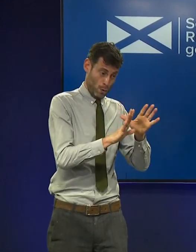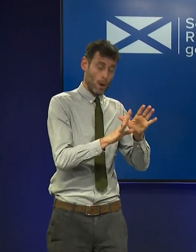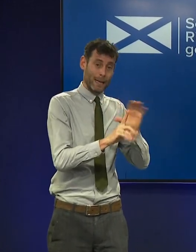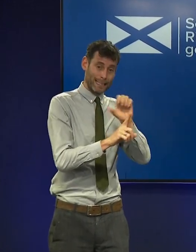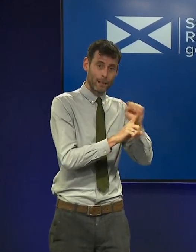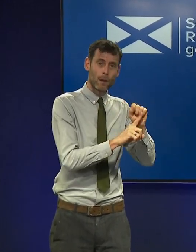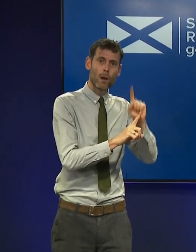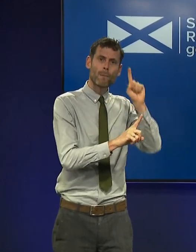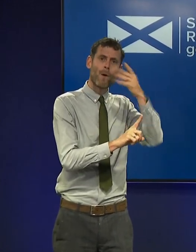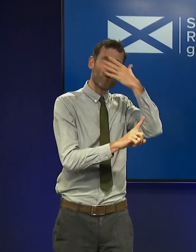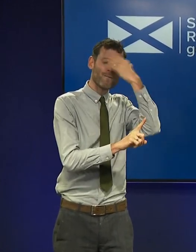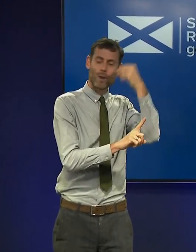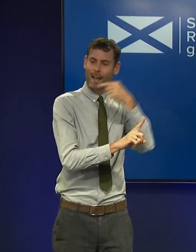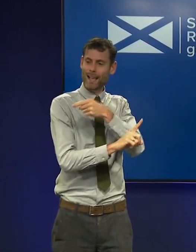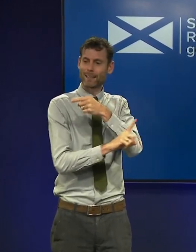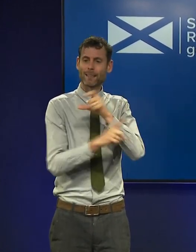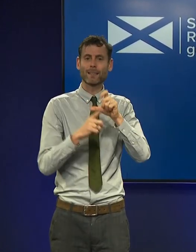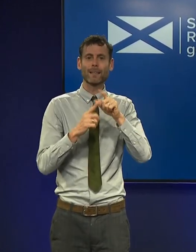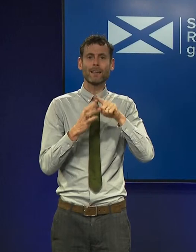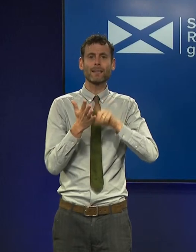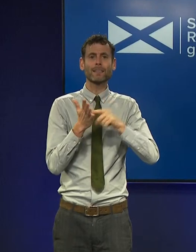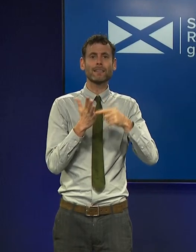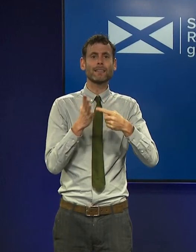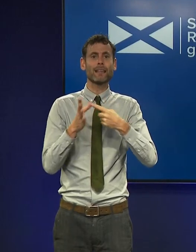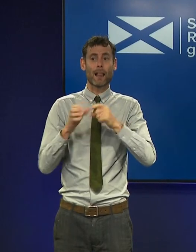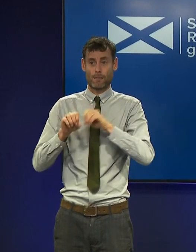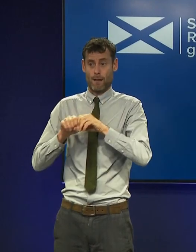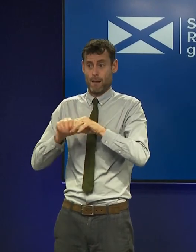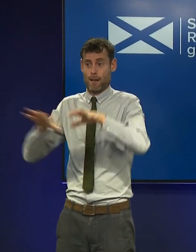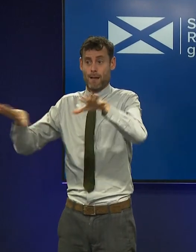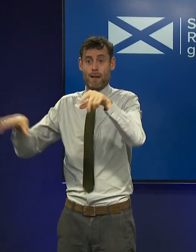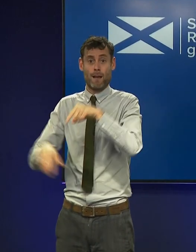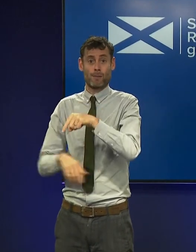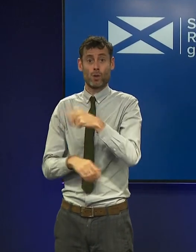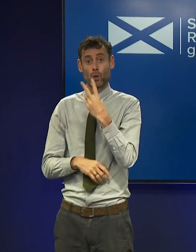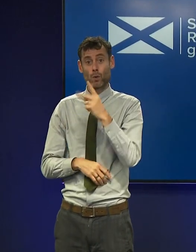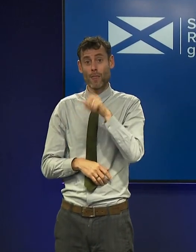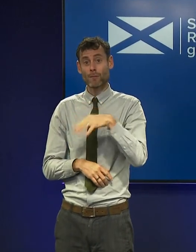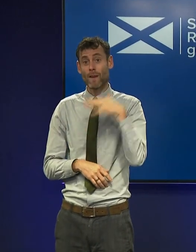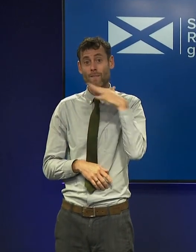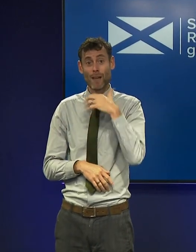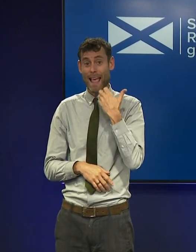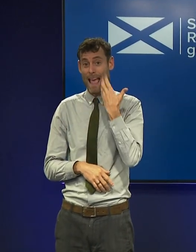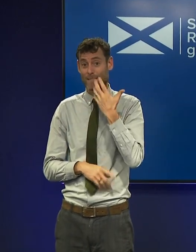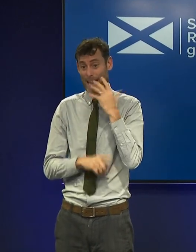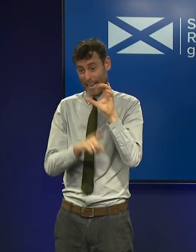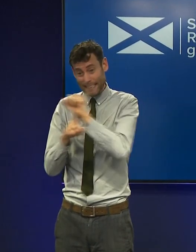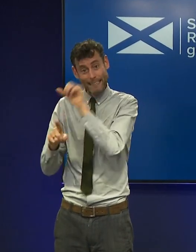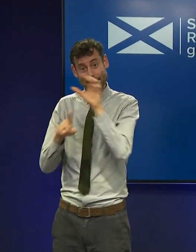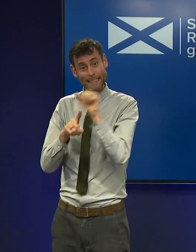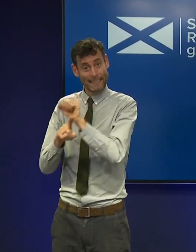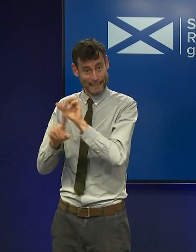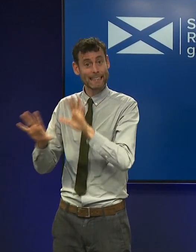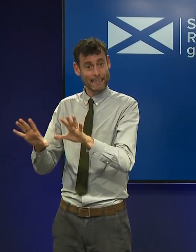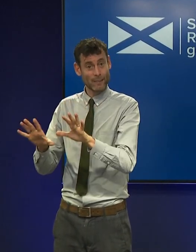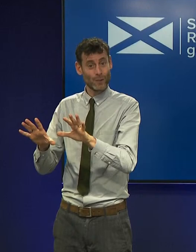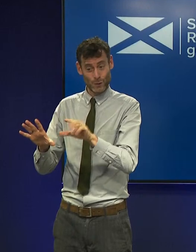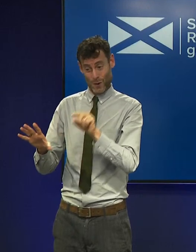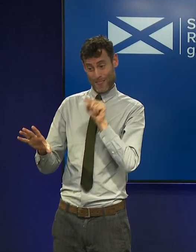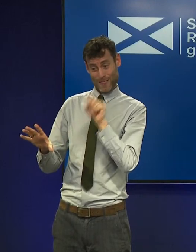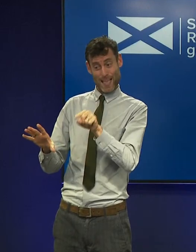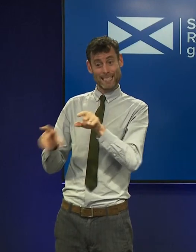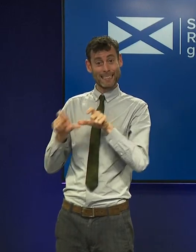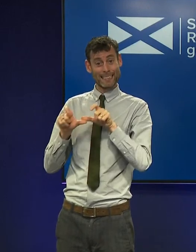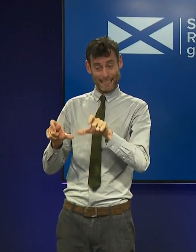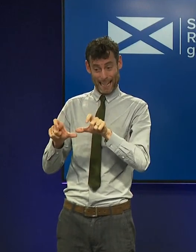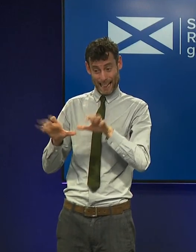don't let our focus on the 6 cases of this new variant blind us to the 2,500 cases a day of Delta. So all of these measures are important to reduce